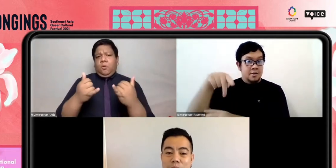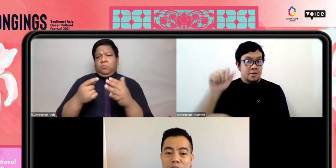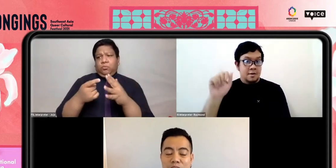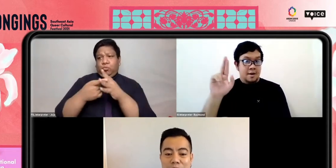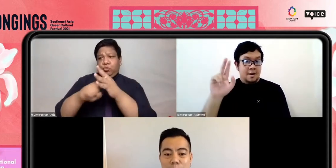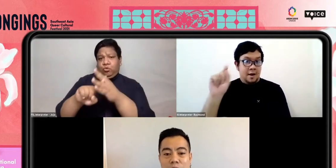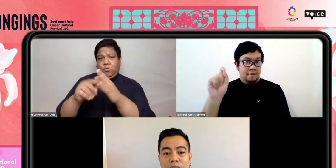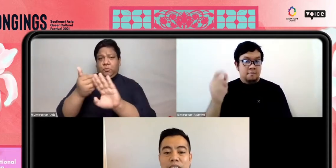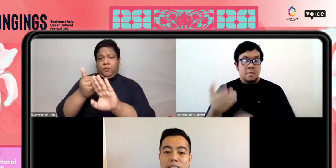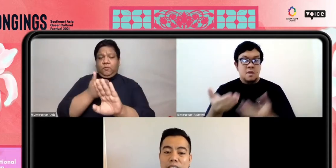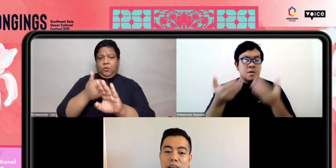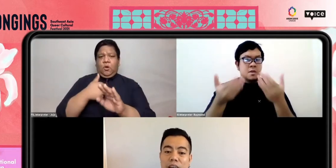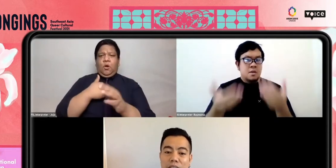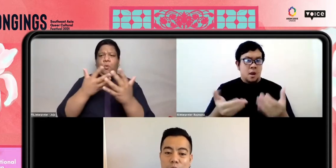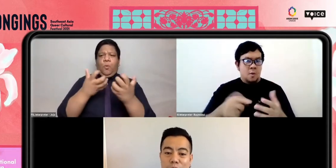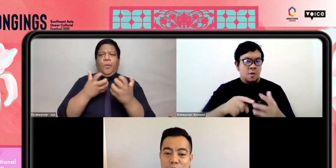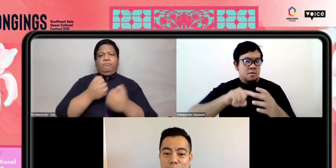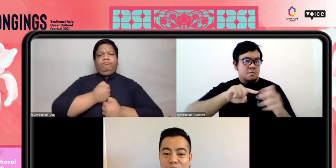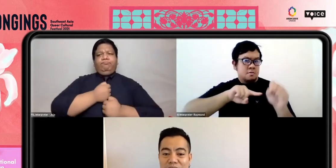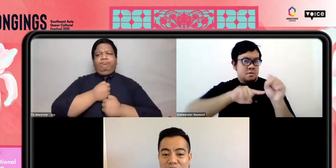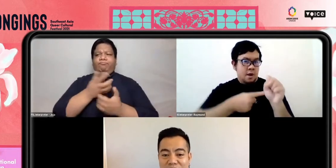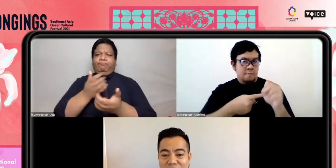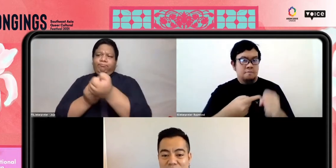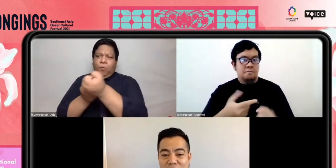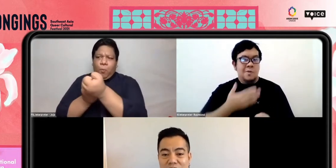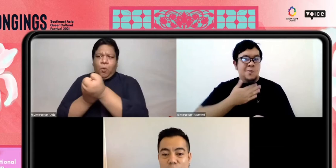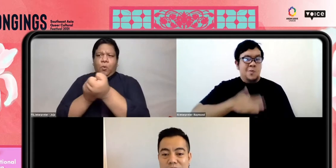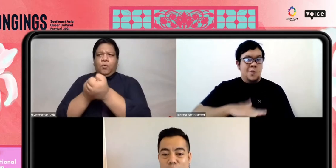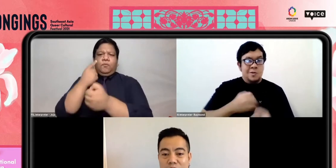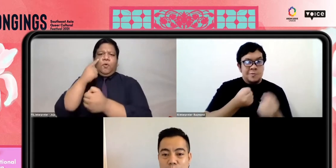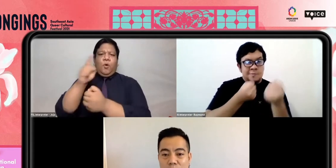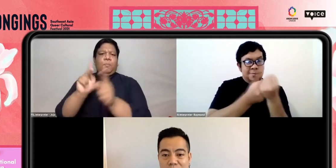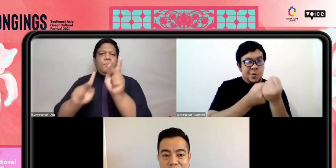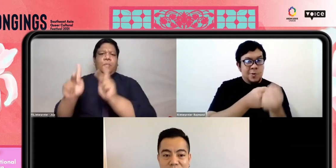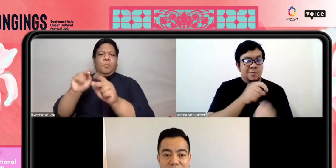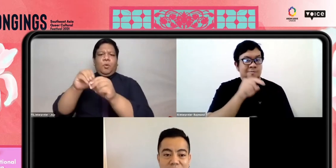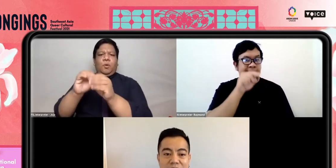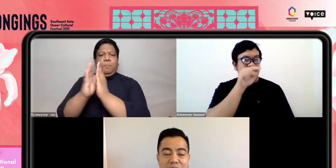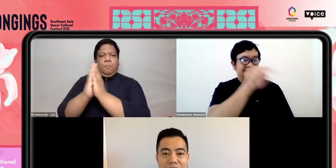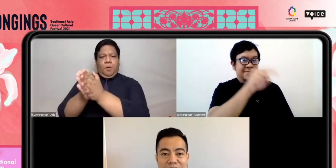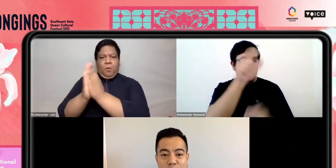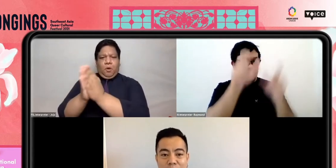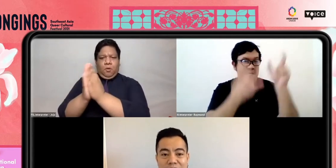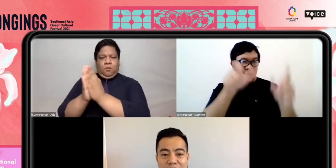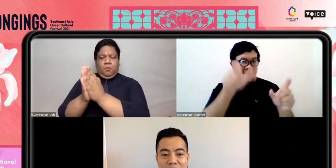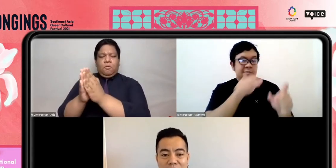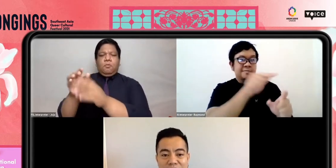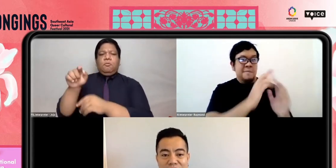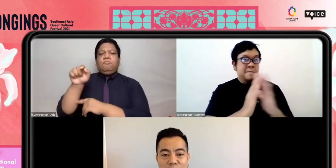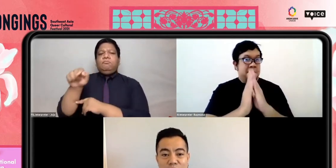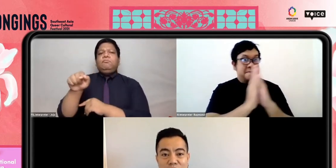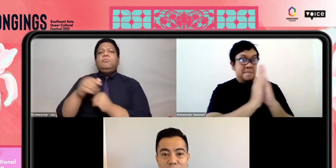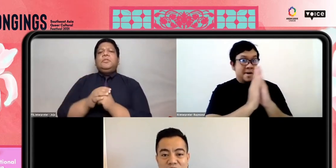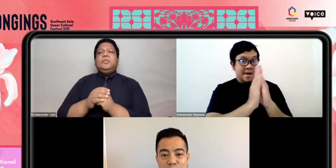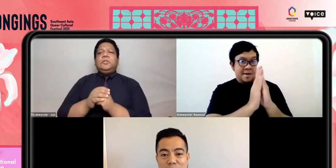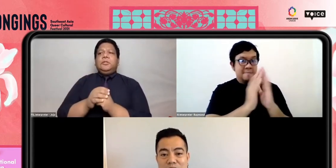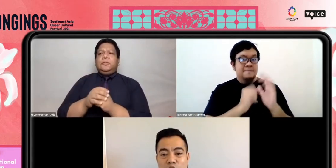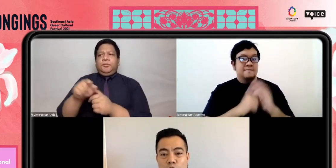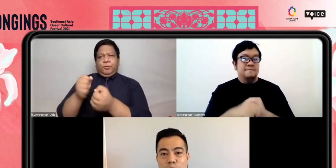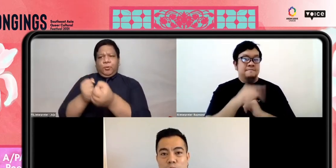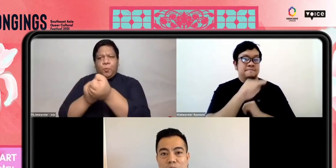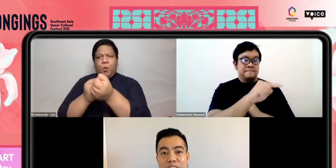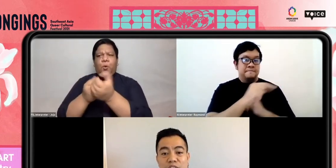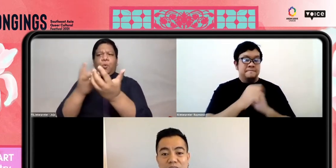the people of Myanmar. We support their struggle to restore democracy, as well as the rights to freedom of